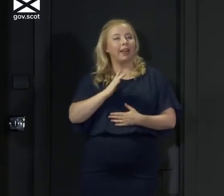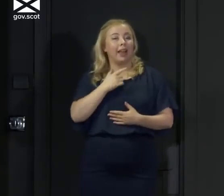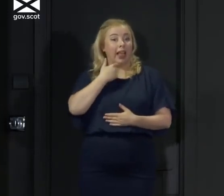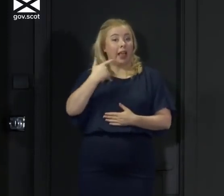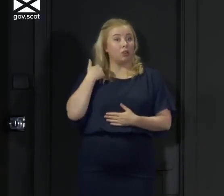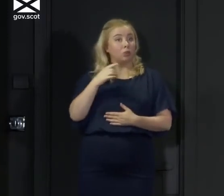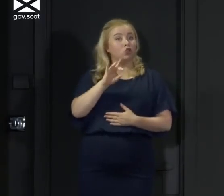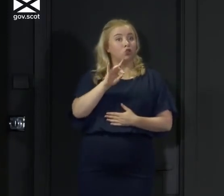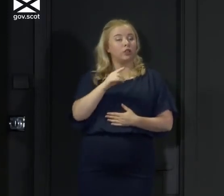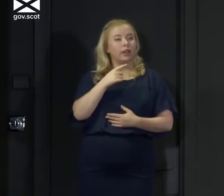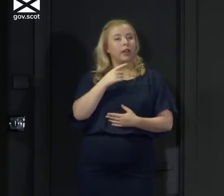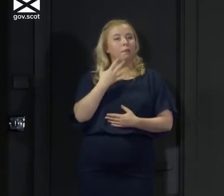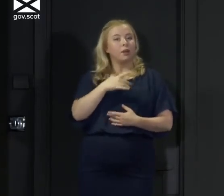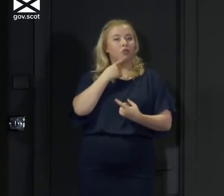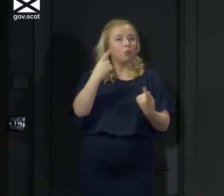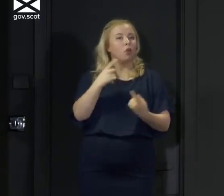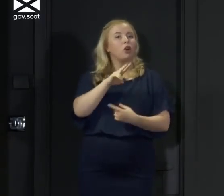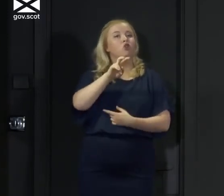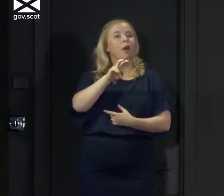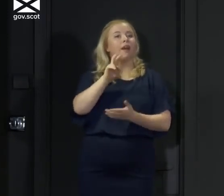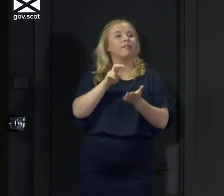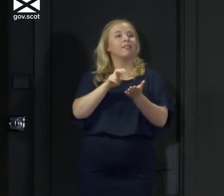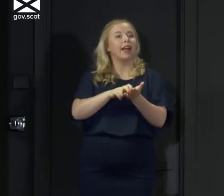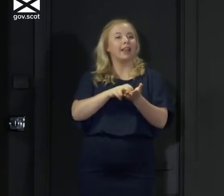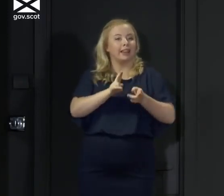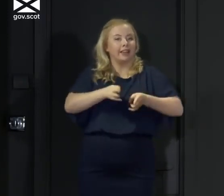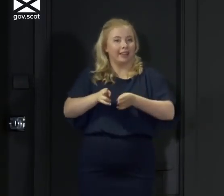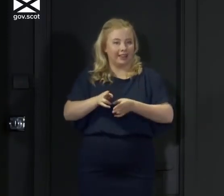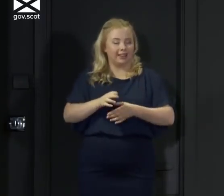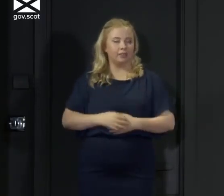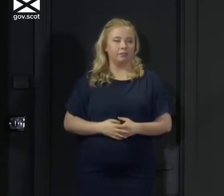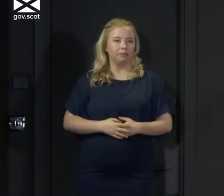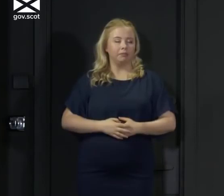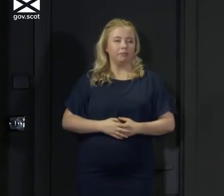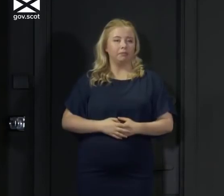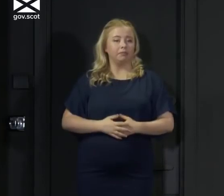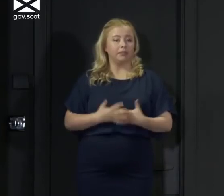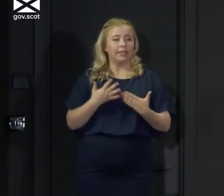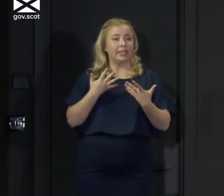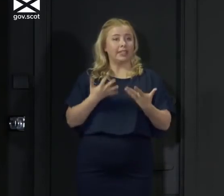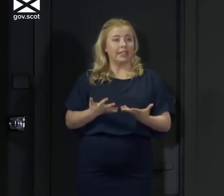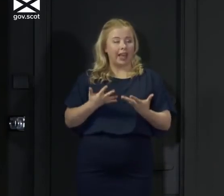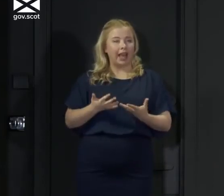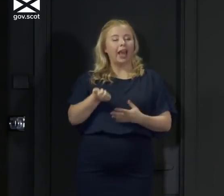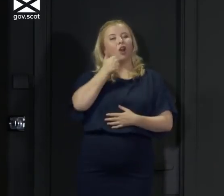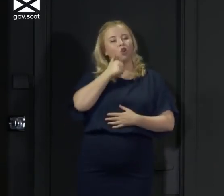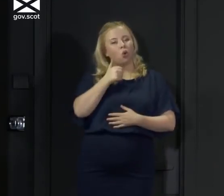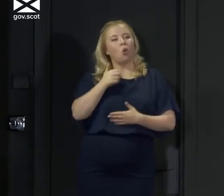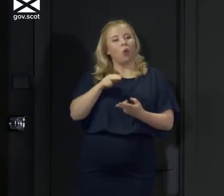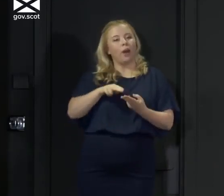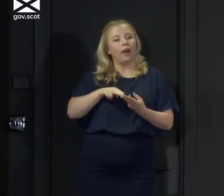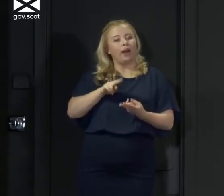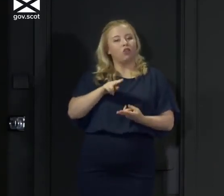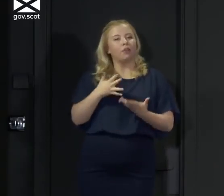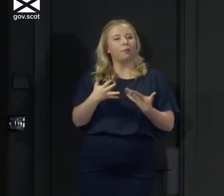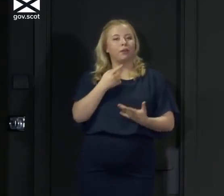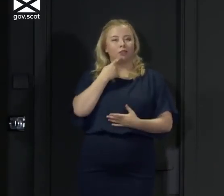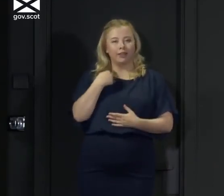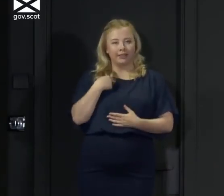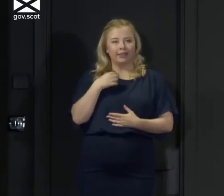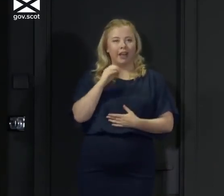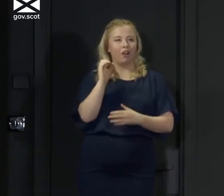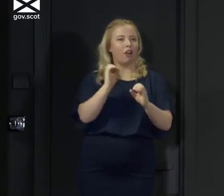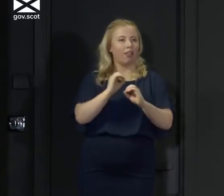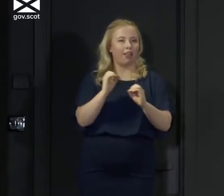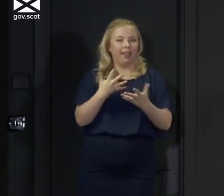example, we reported 12 registered deaths. So today's figure, though an increase in the last 2 days, is